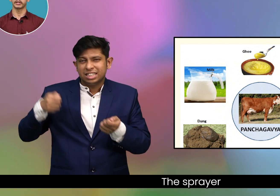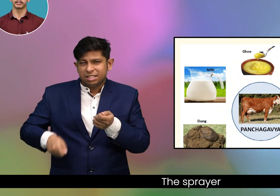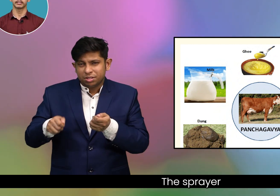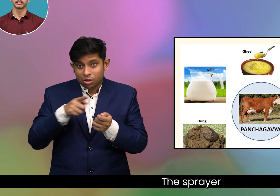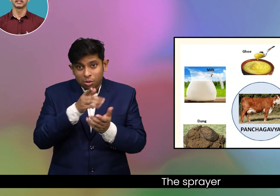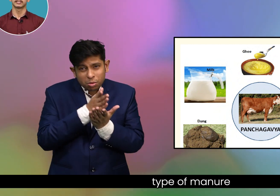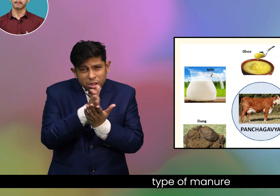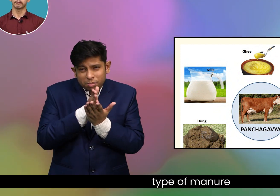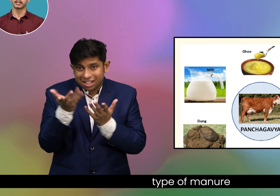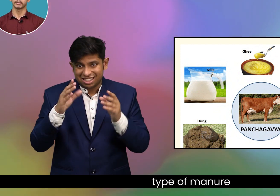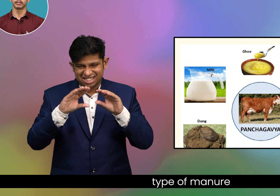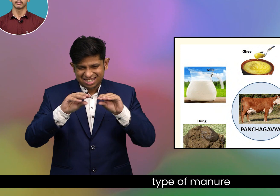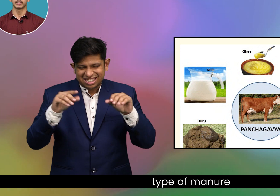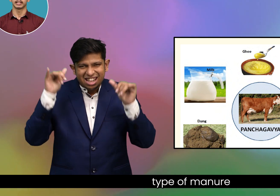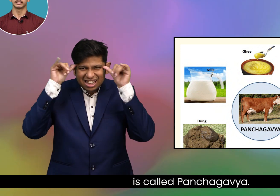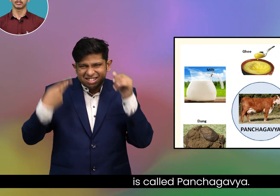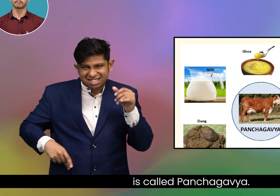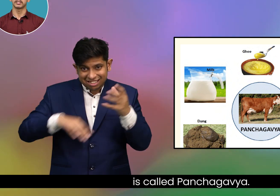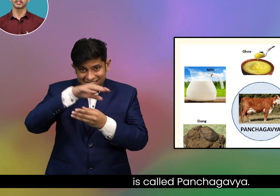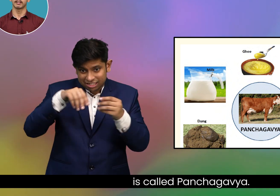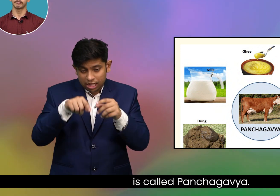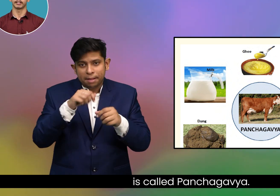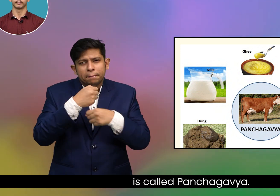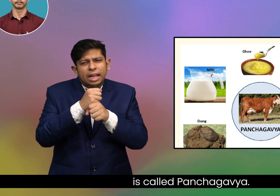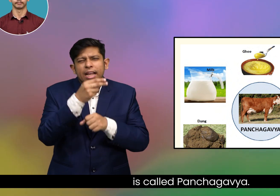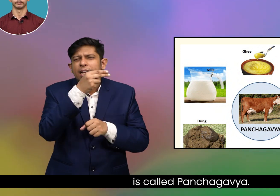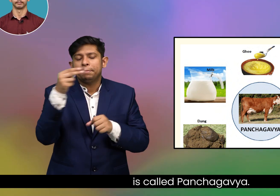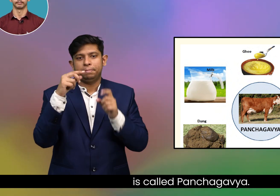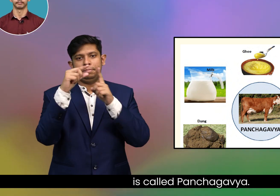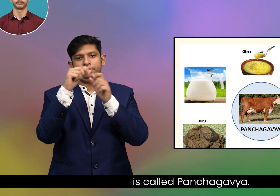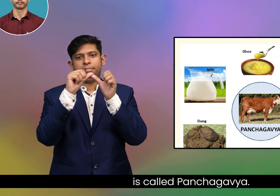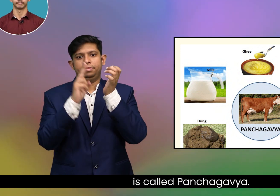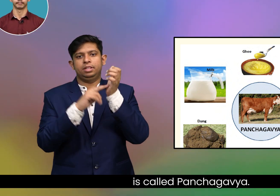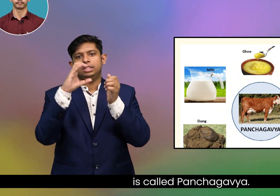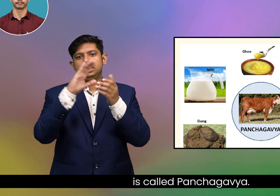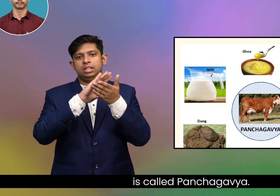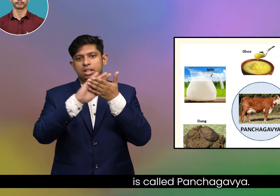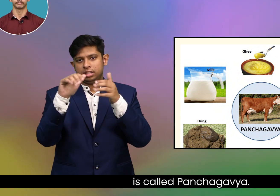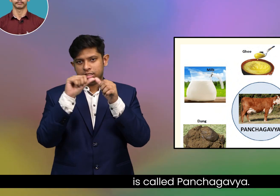The sprayer type of manure is called Panchagavya.